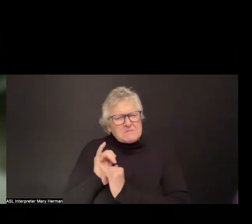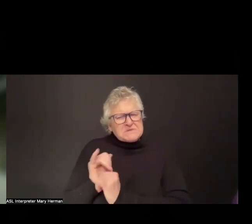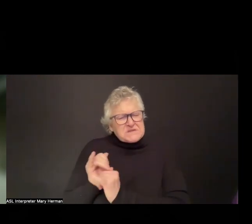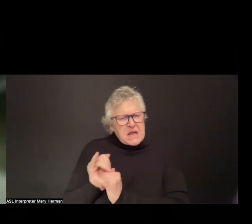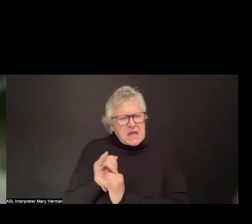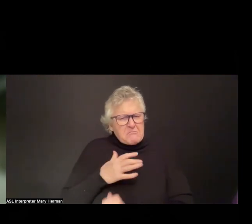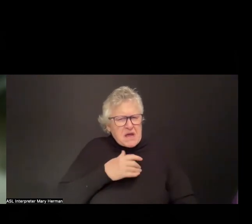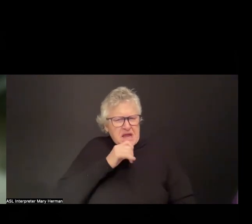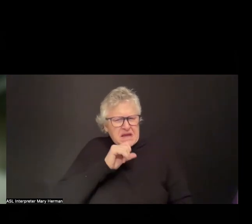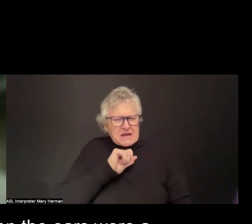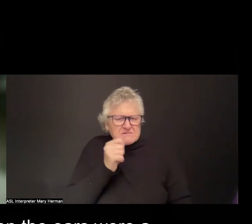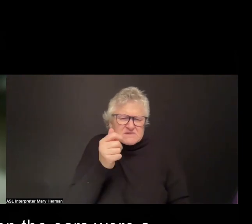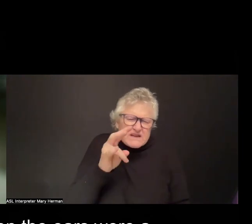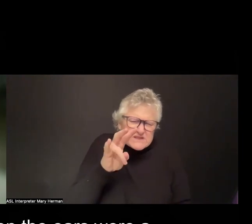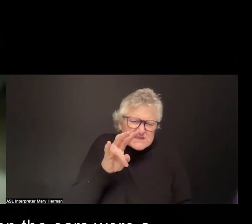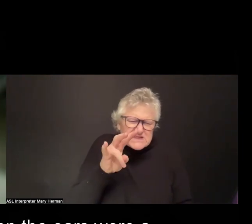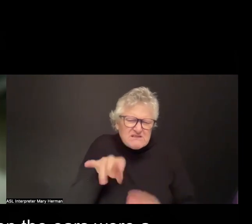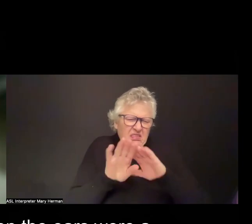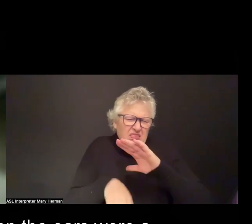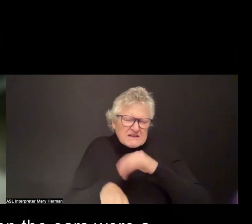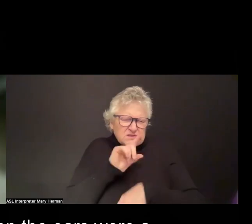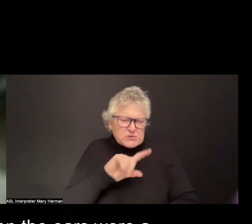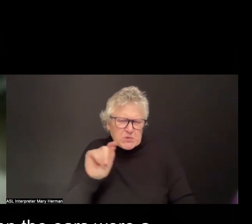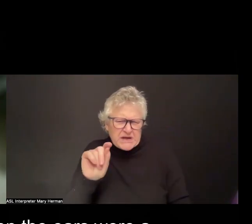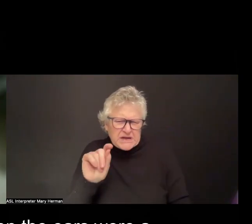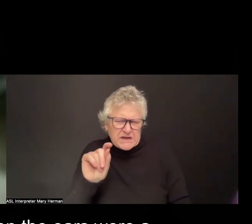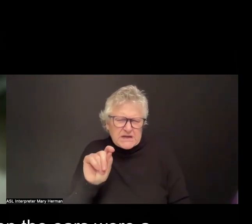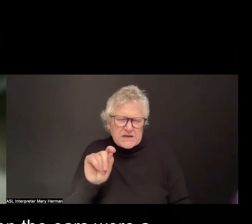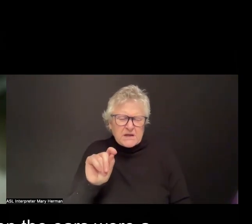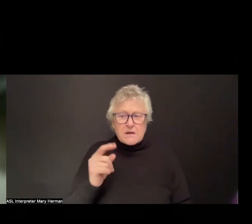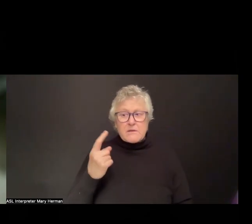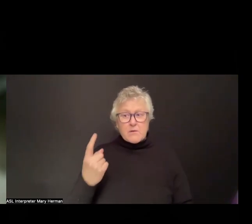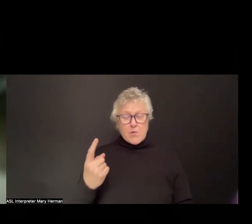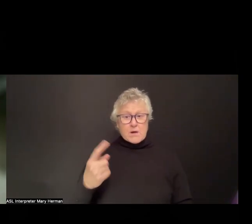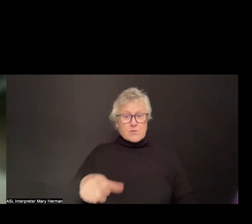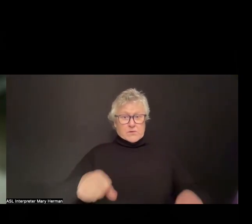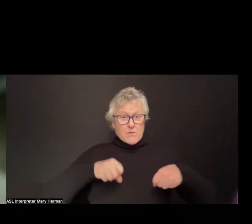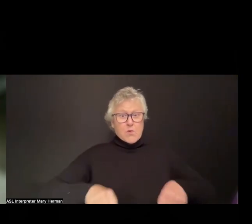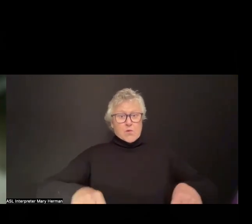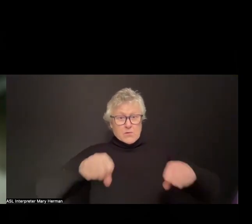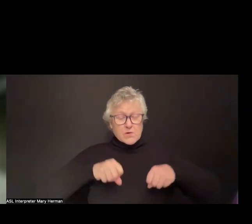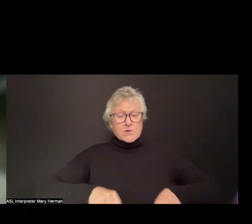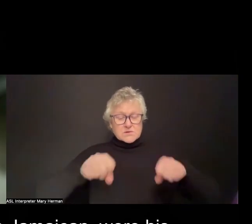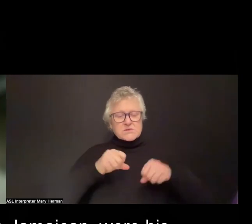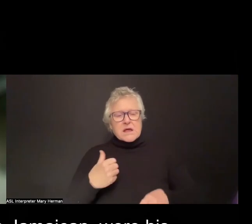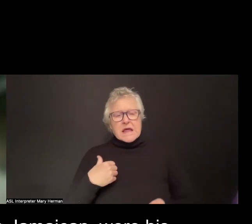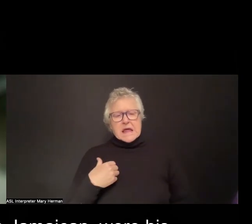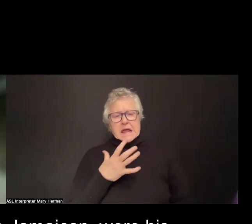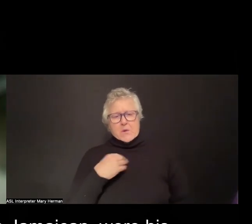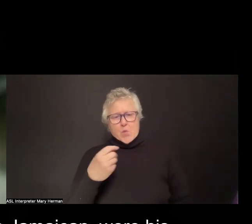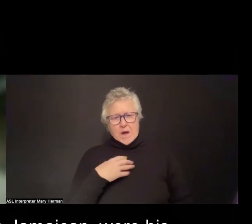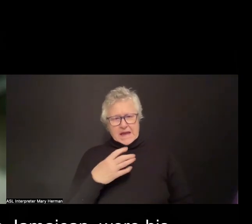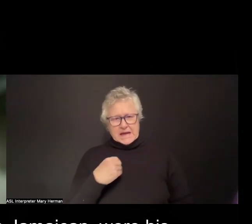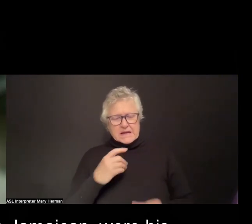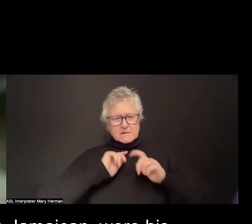shirts and breeches. The one pulling on the oars wore a checked handkerchief over his head to keep the sweat from his eyes. His companion,